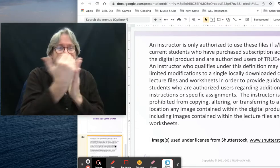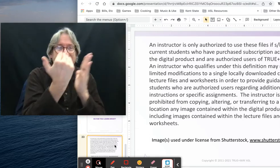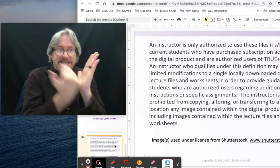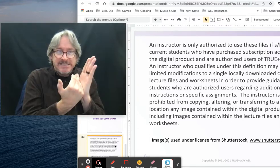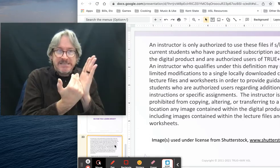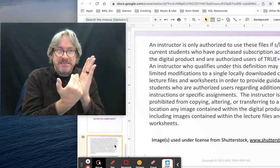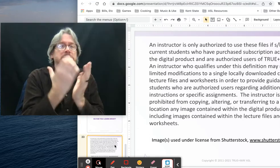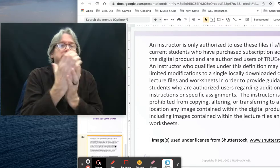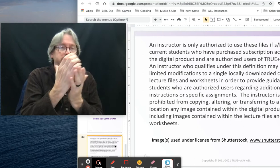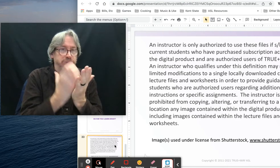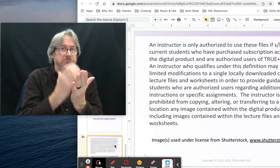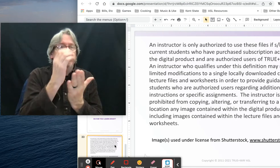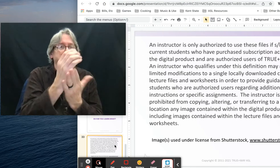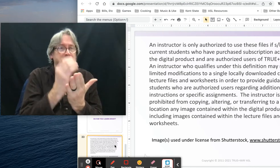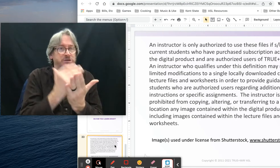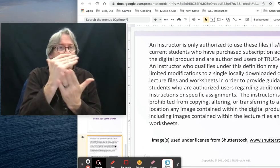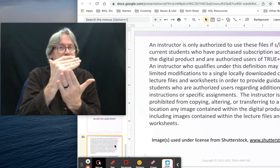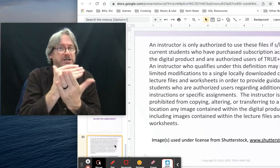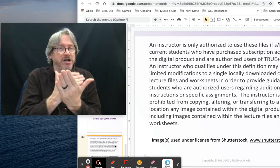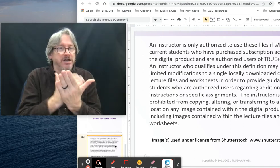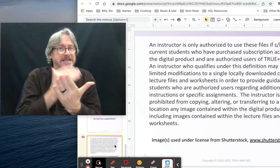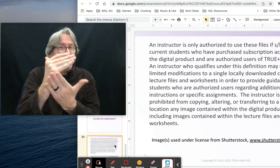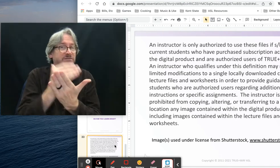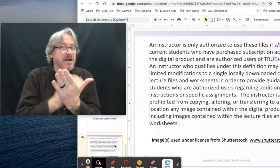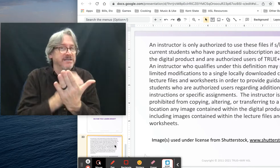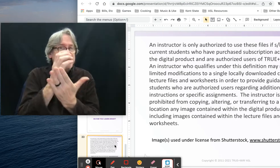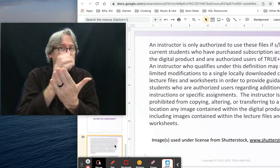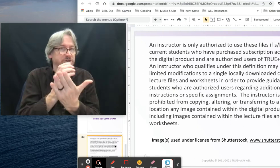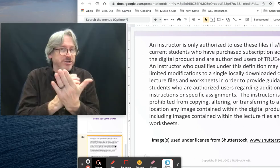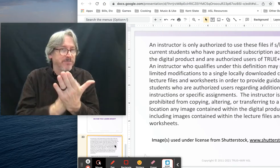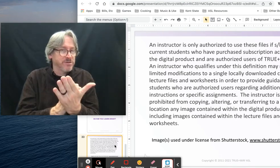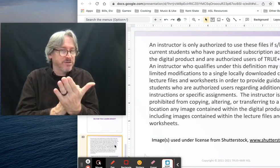It's like list. So there's a table of